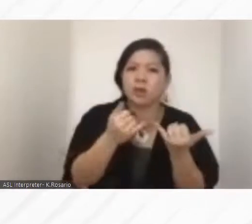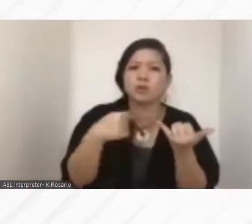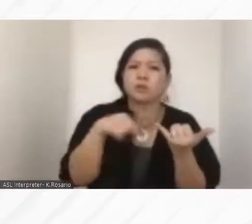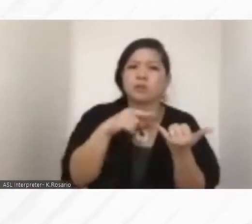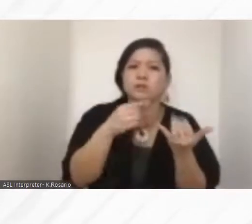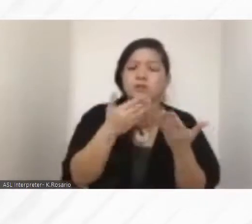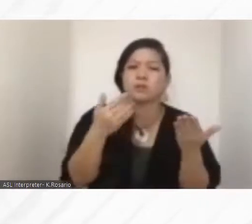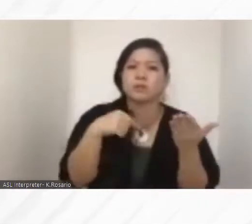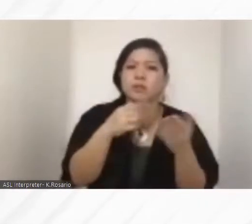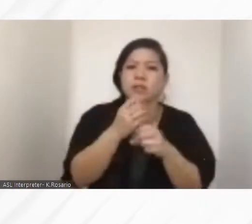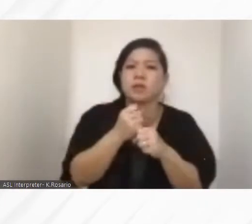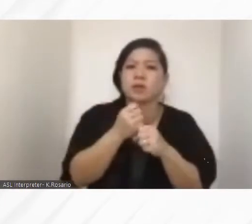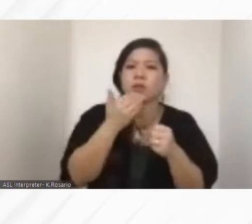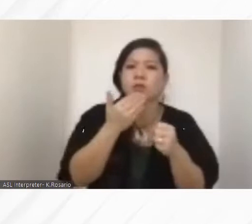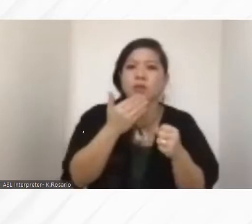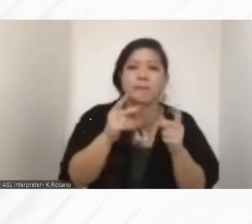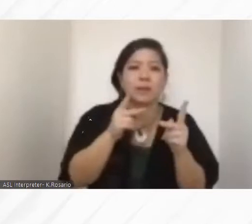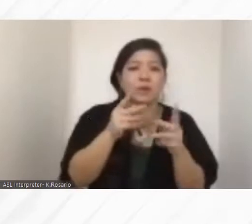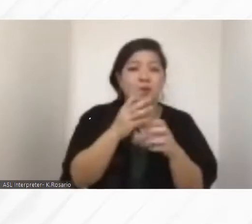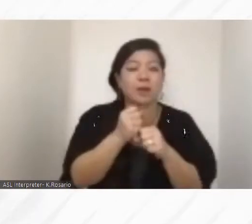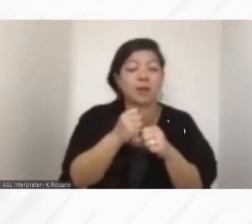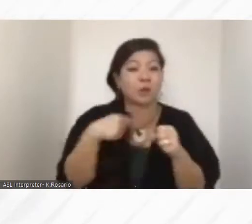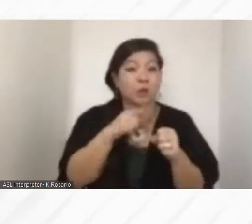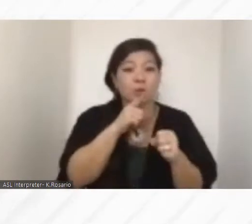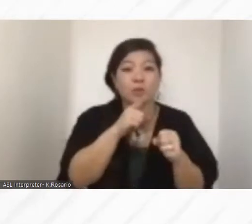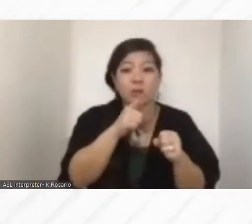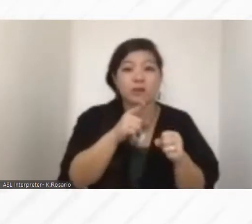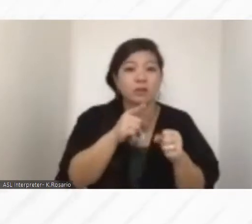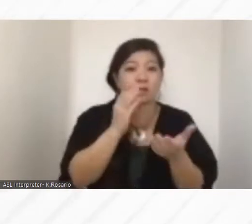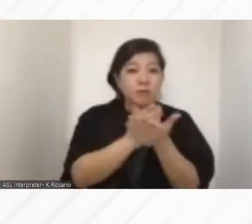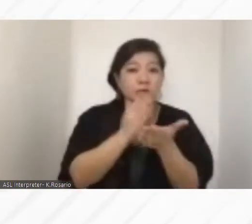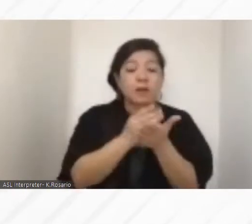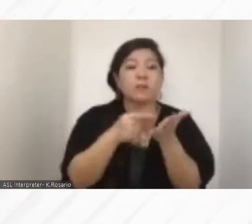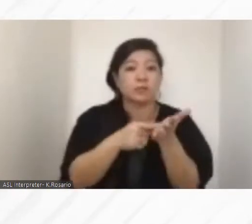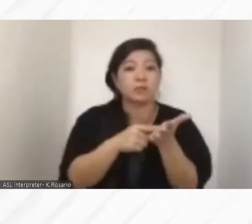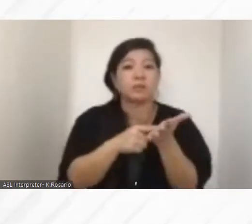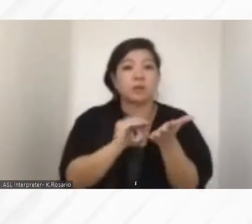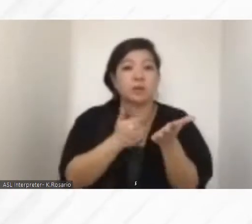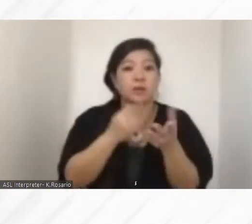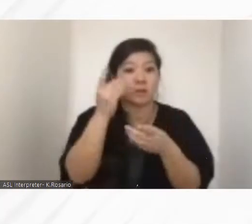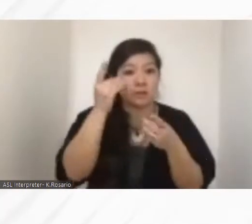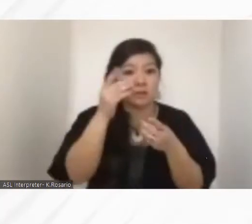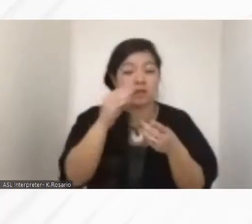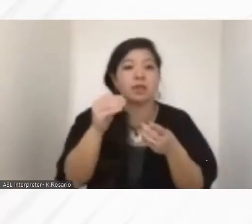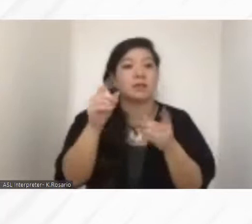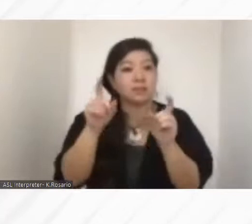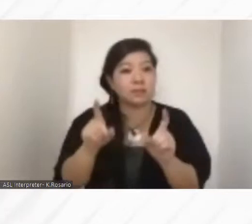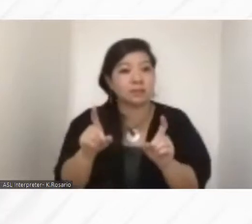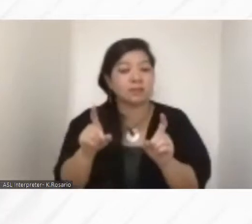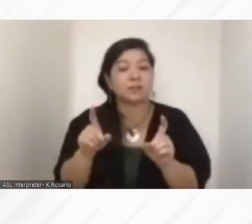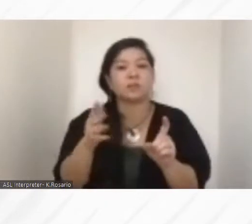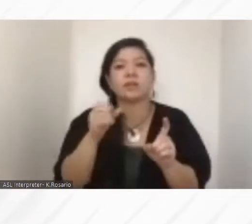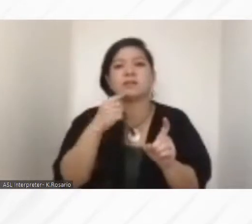able to go out, get people vaccinated, and really put a stop to this disease between vaccination and testing. So I say that because